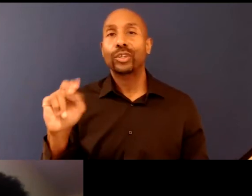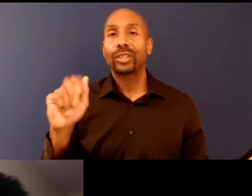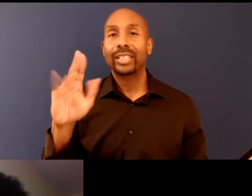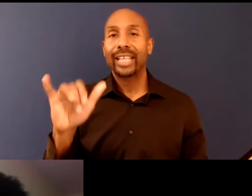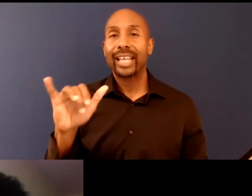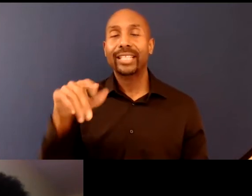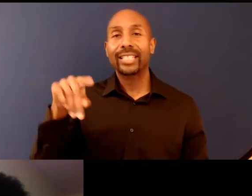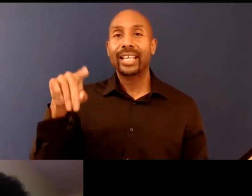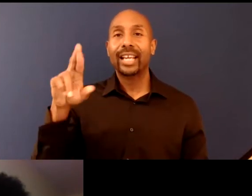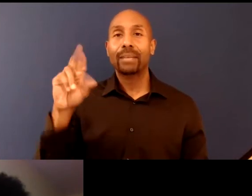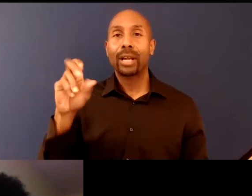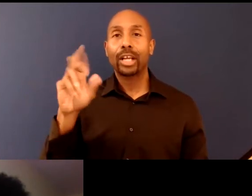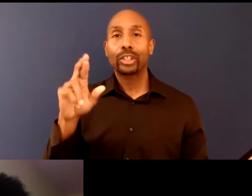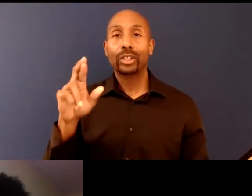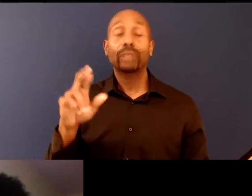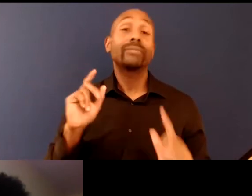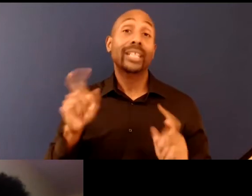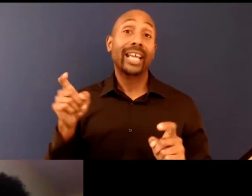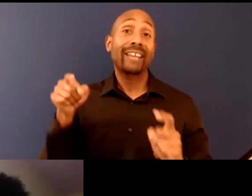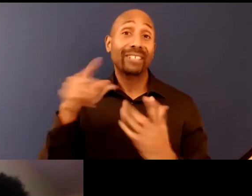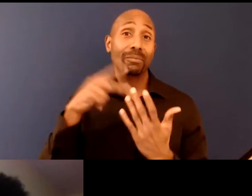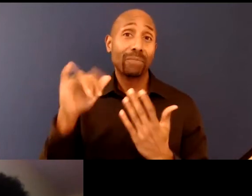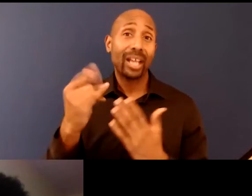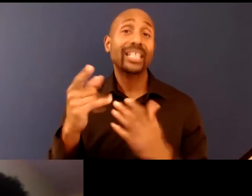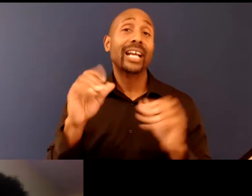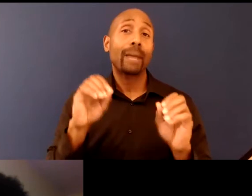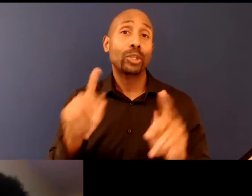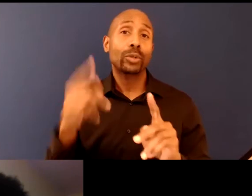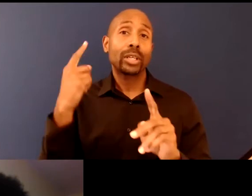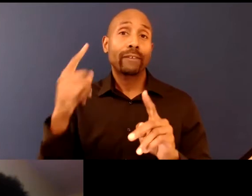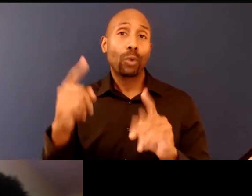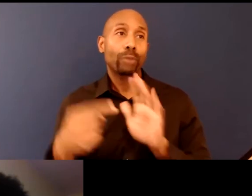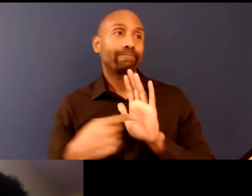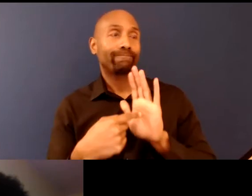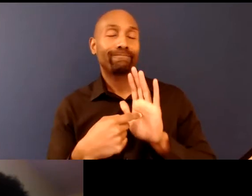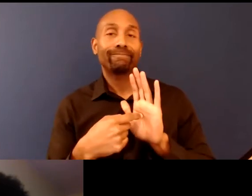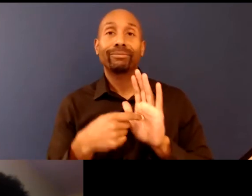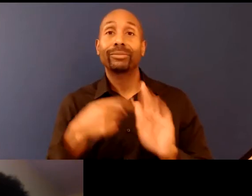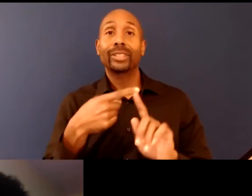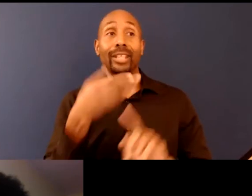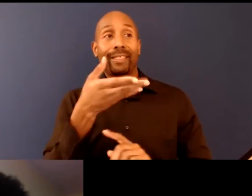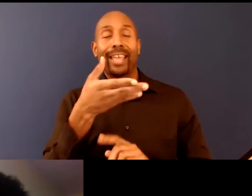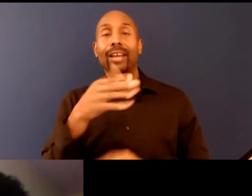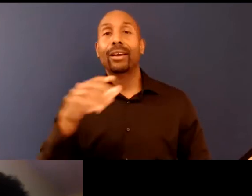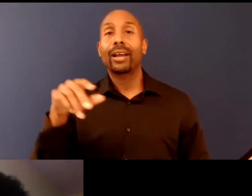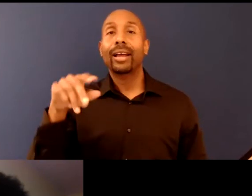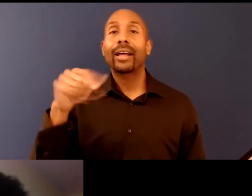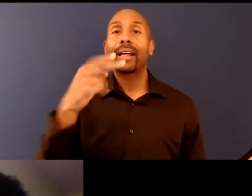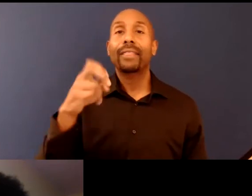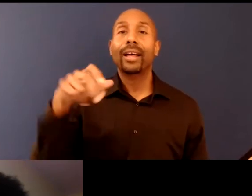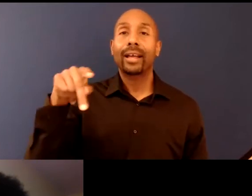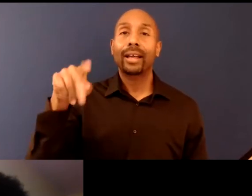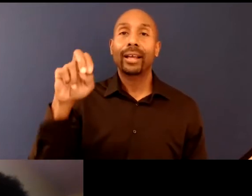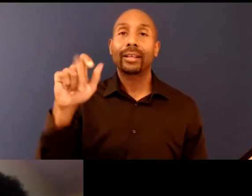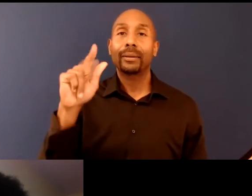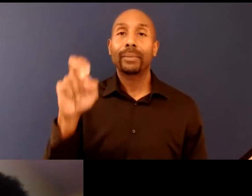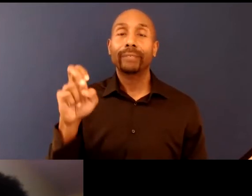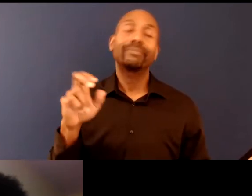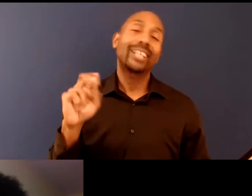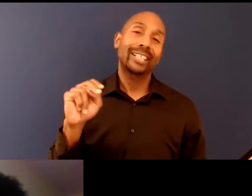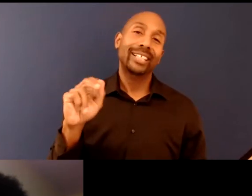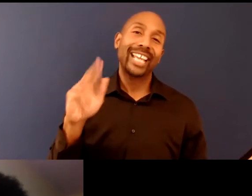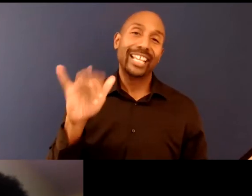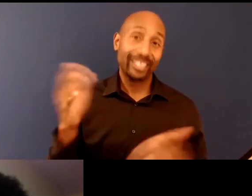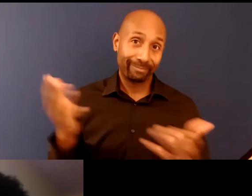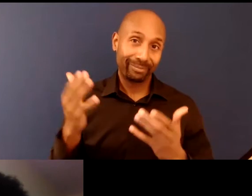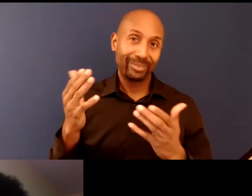our project the opportunity to be seen at the Peale as part of the Peale. Nancy is working behind the scenes. She's